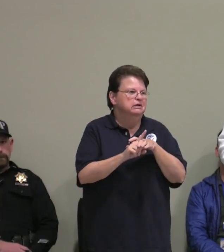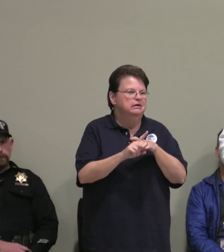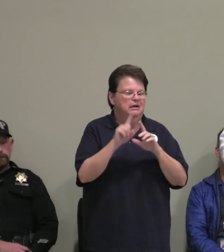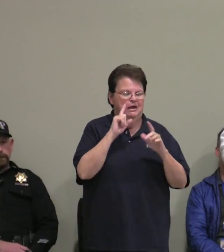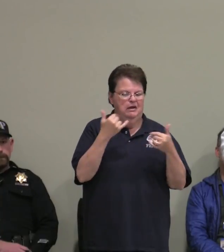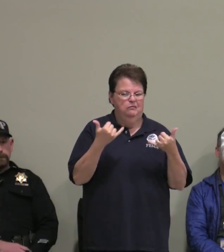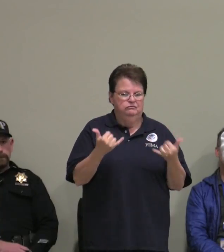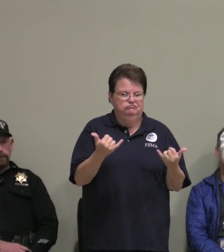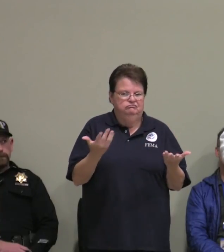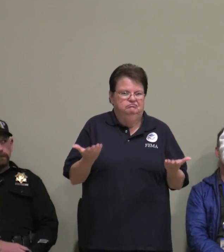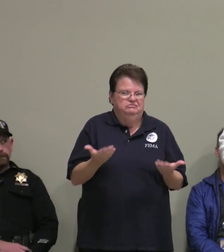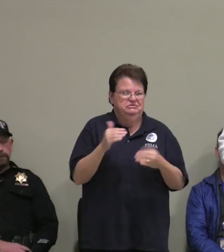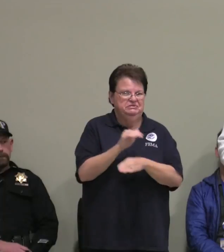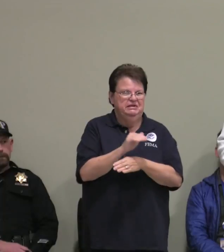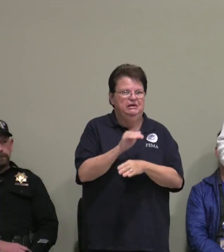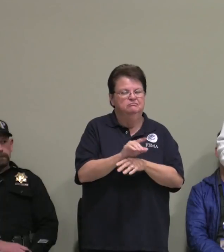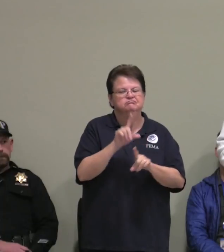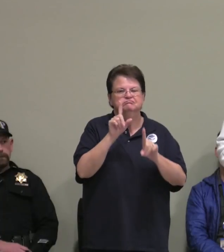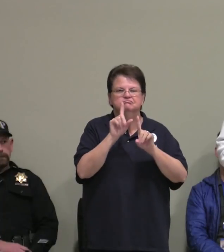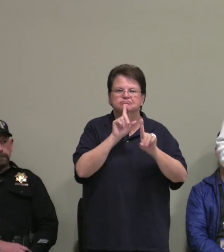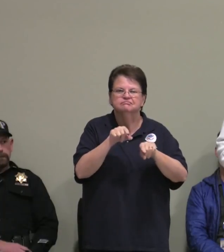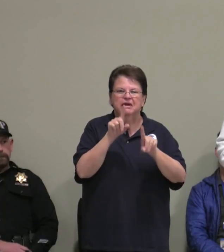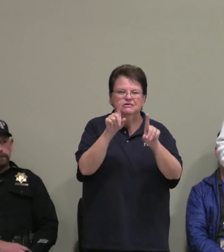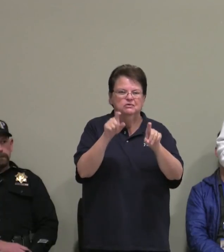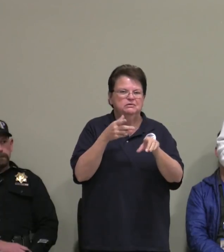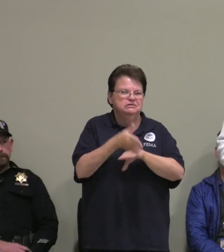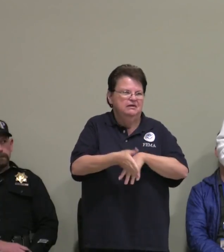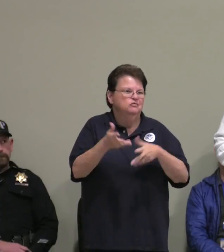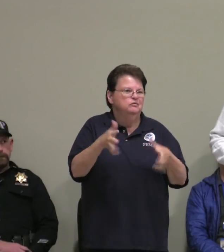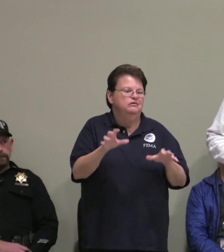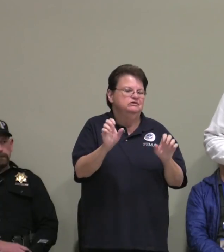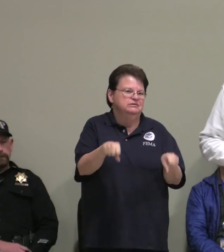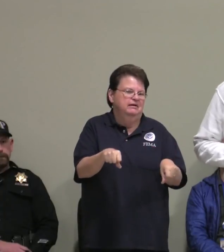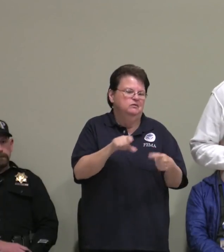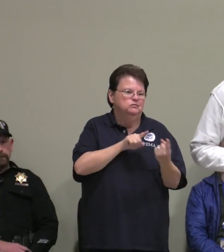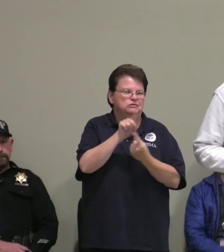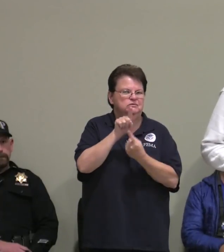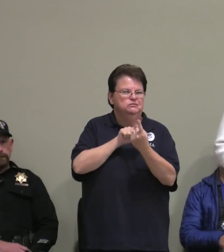evening and can answer any questions one-on-one, but thank you.